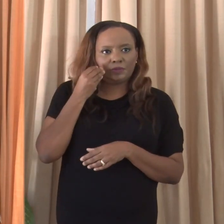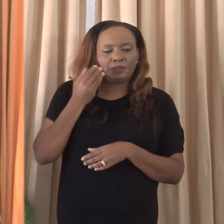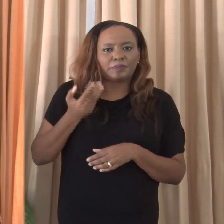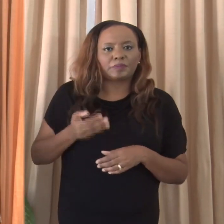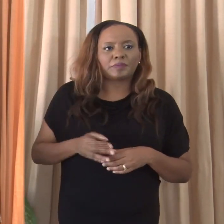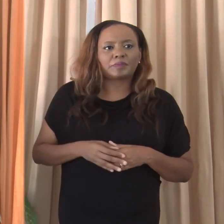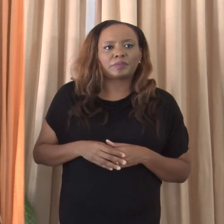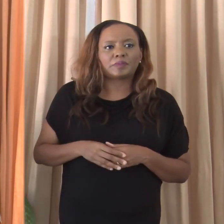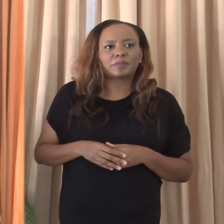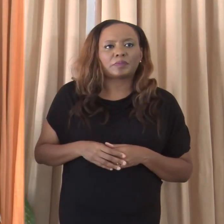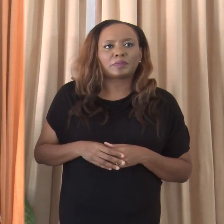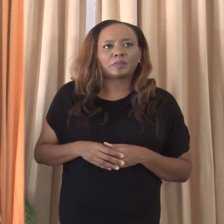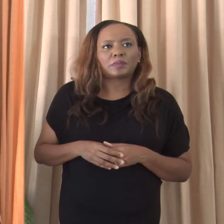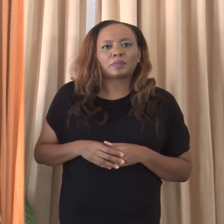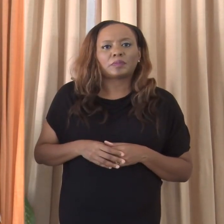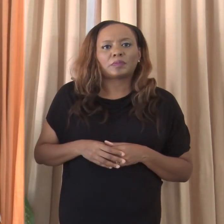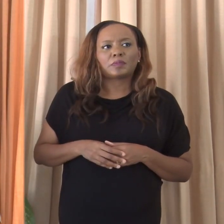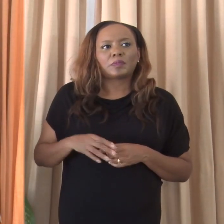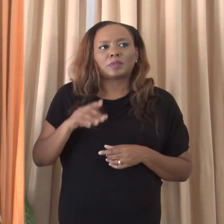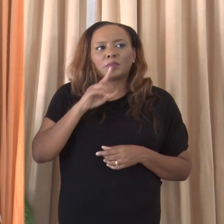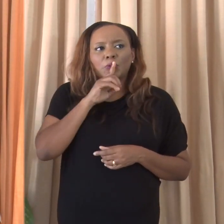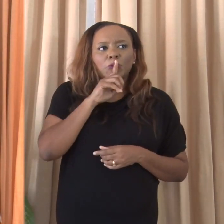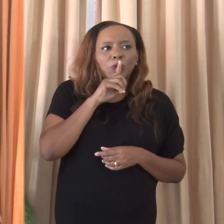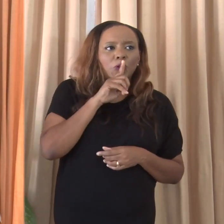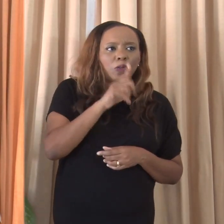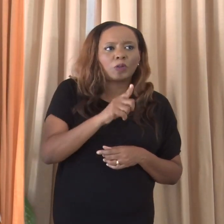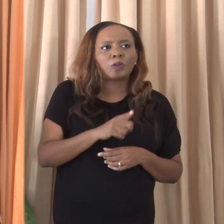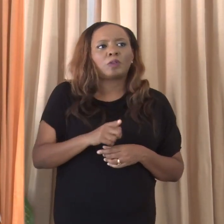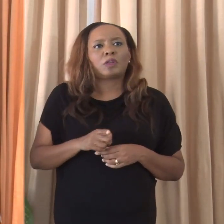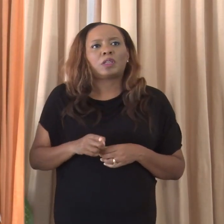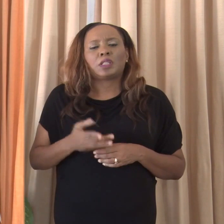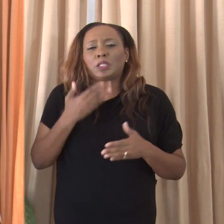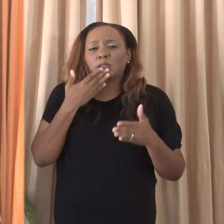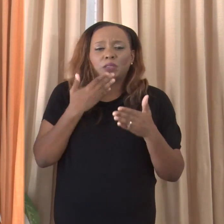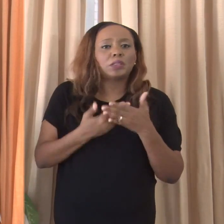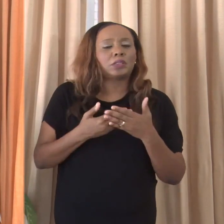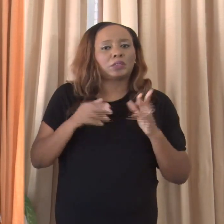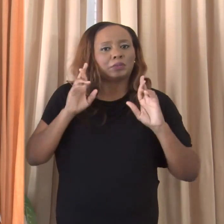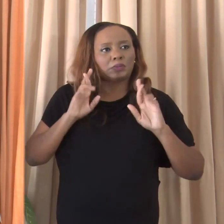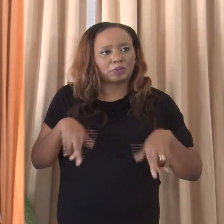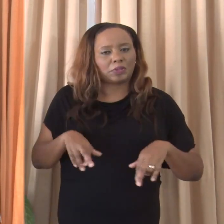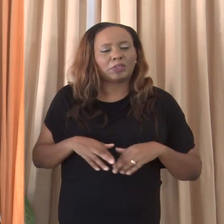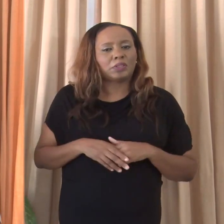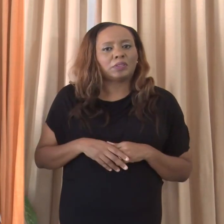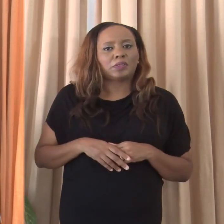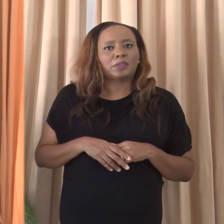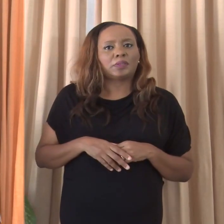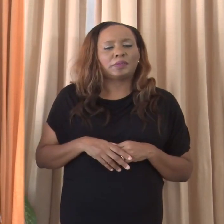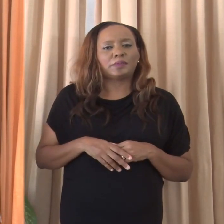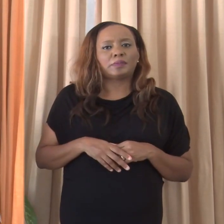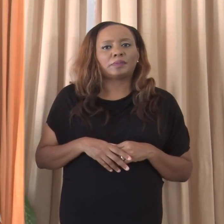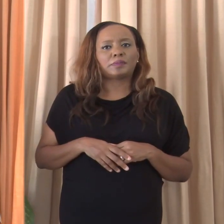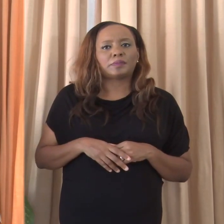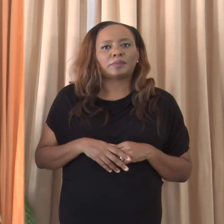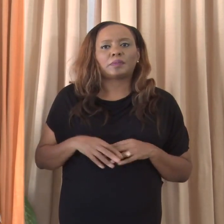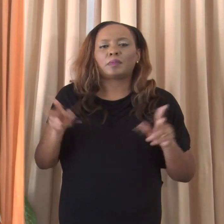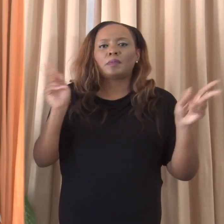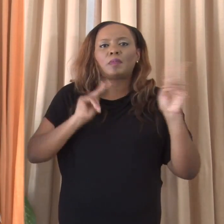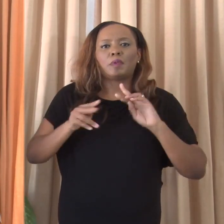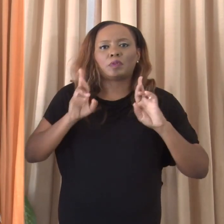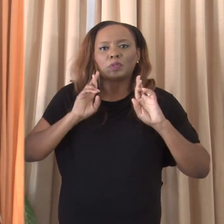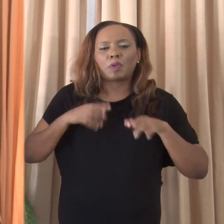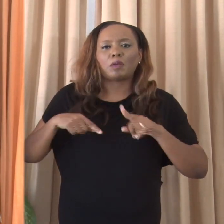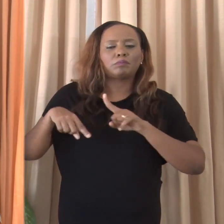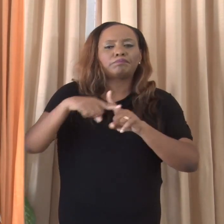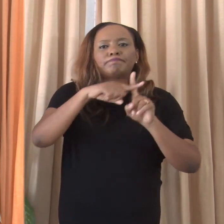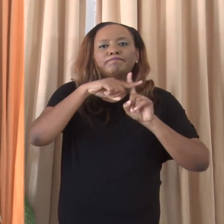said, it's looked upon very, very, very favorably. Persons have responded positively. They've